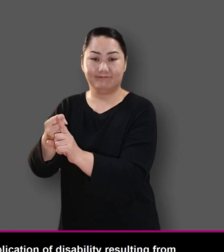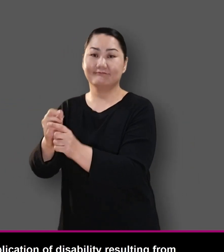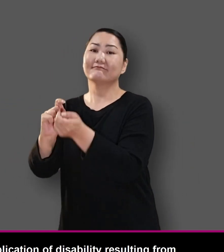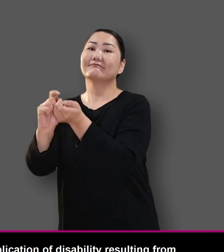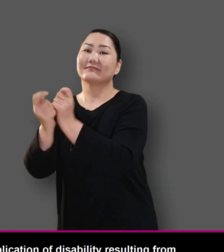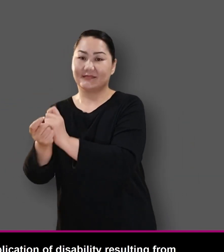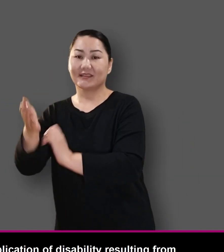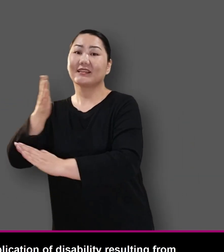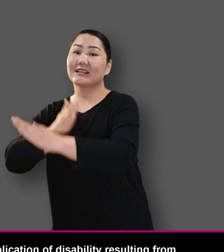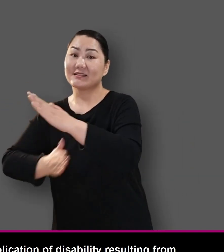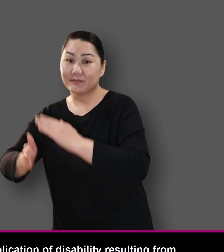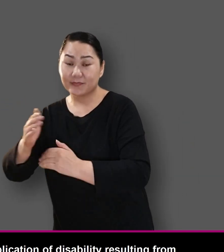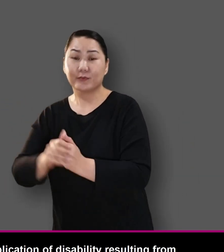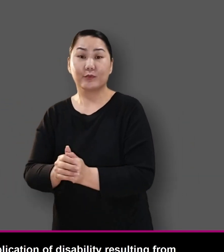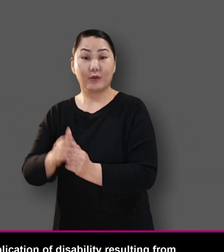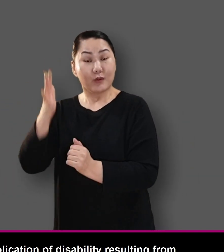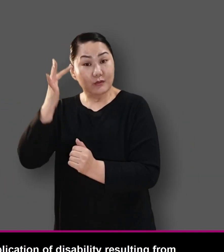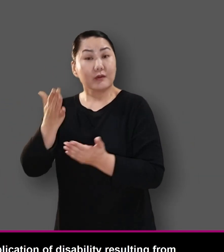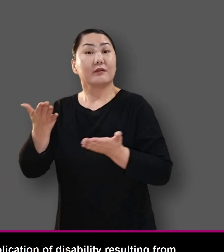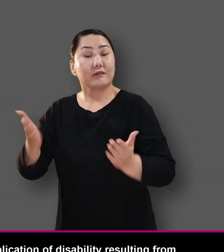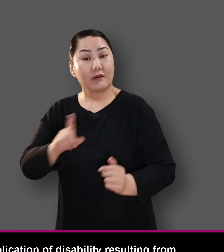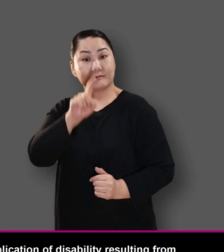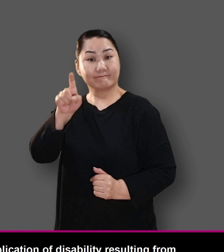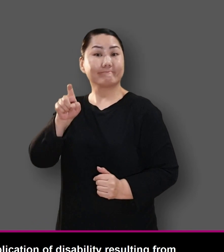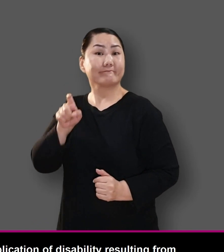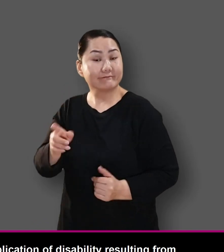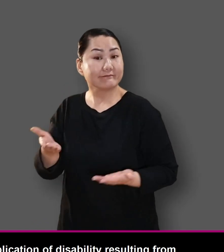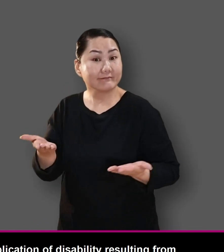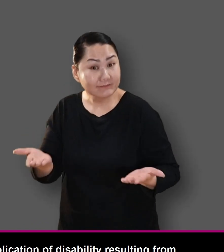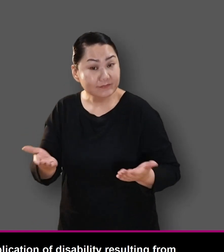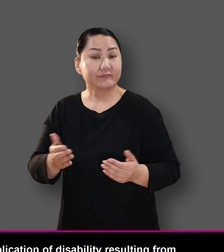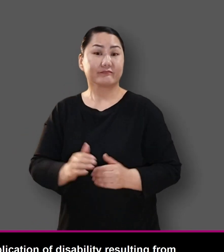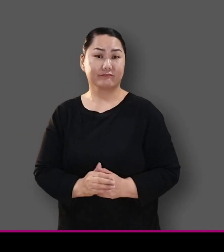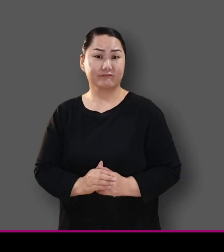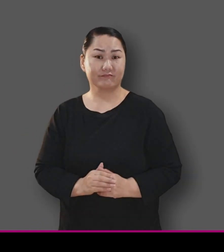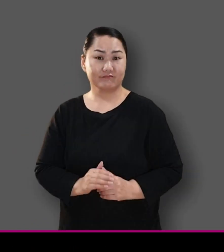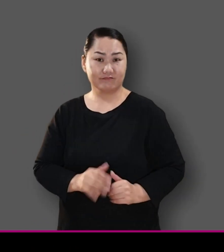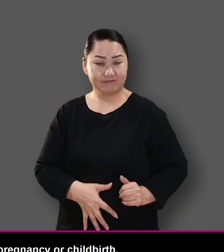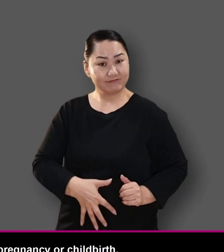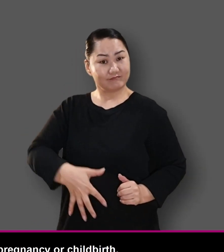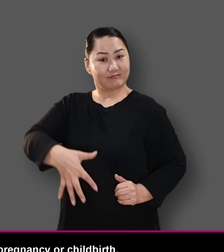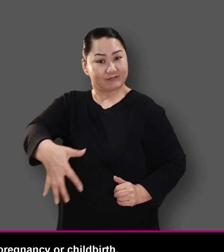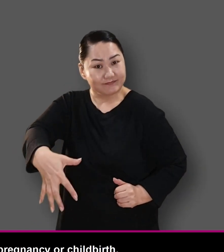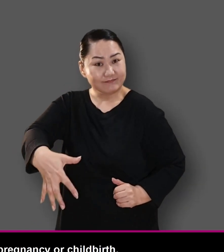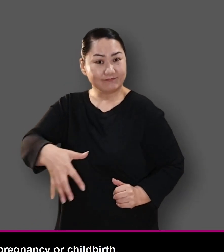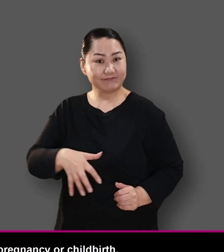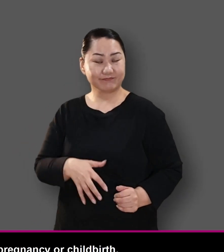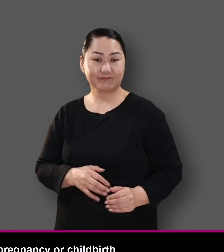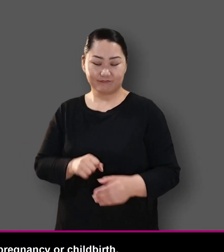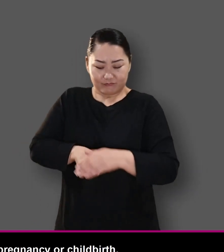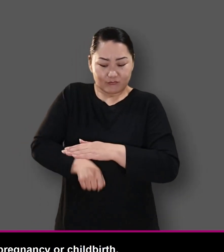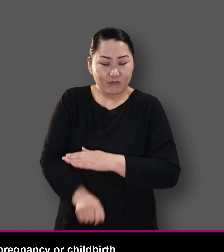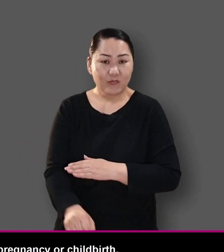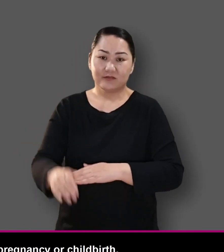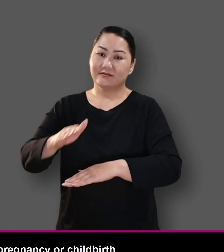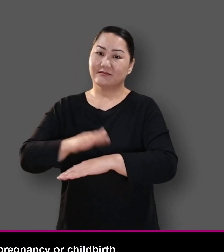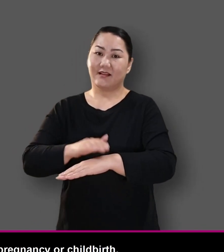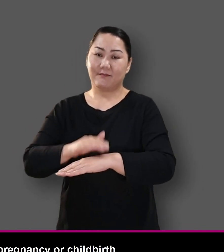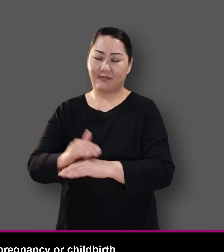experience long-lasting complication of disability resulting from poor care during pregnancy or childbirth.